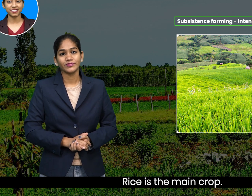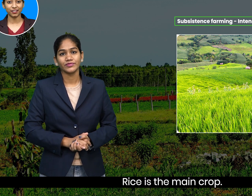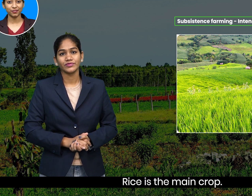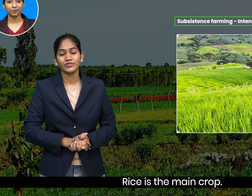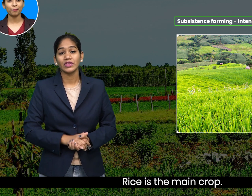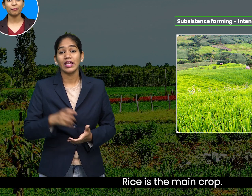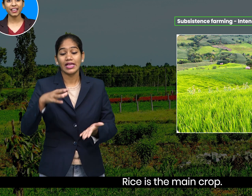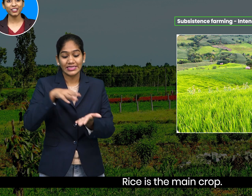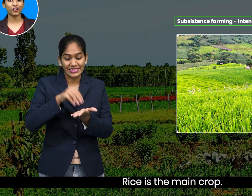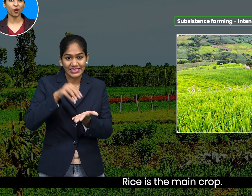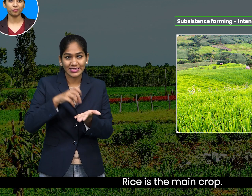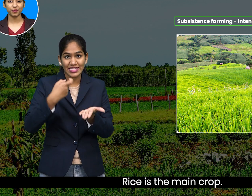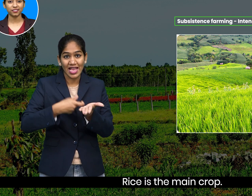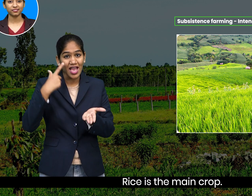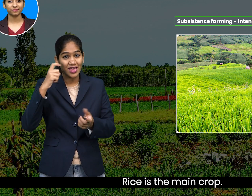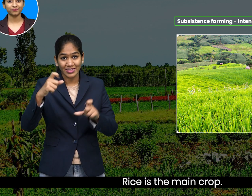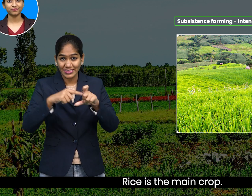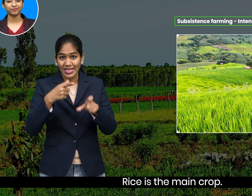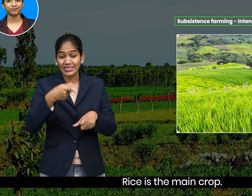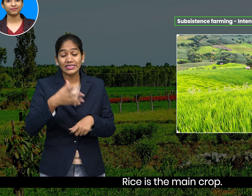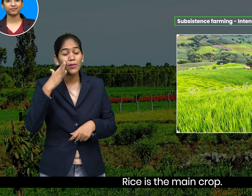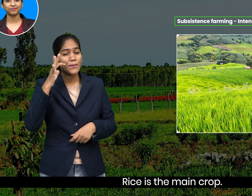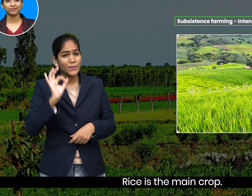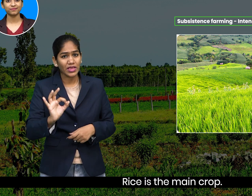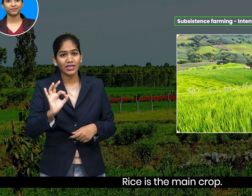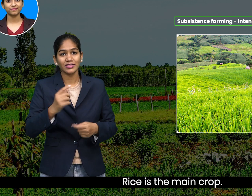Rice is the main crop.